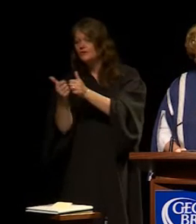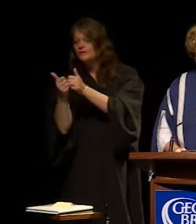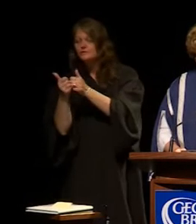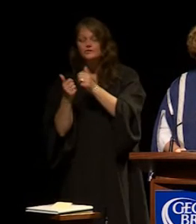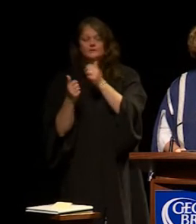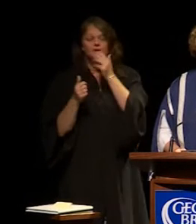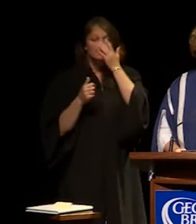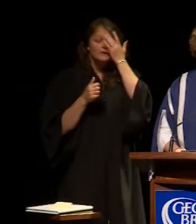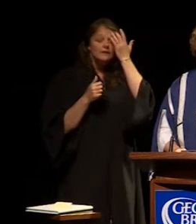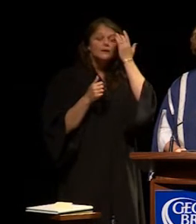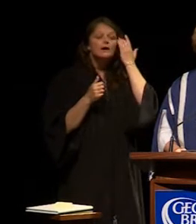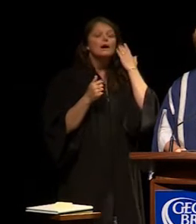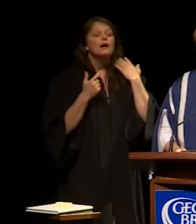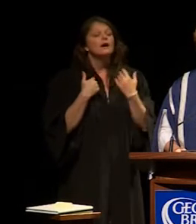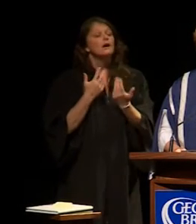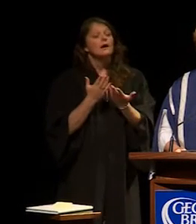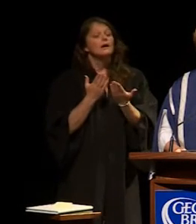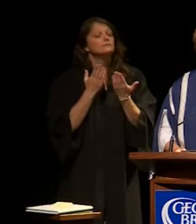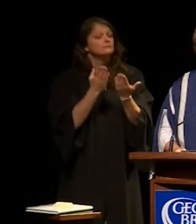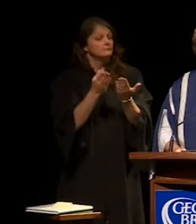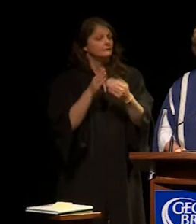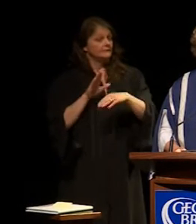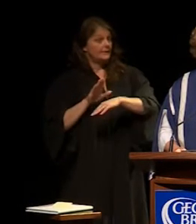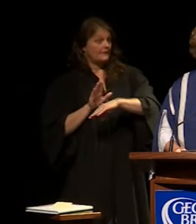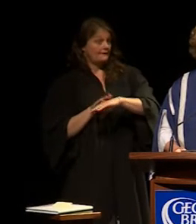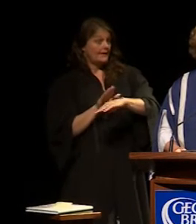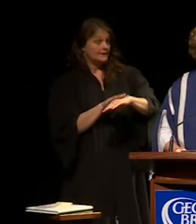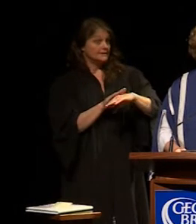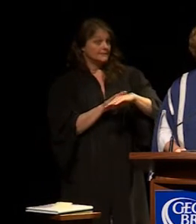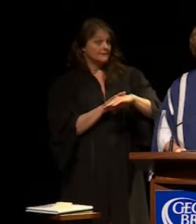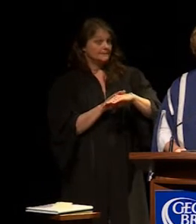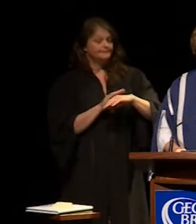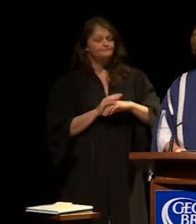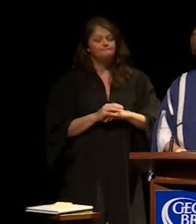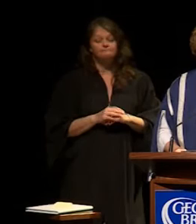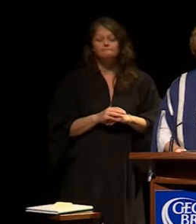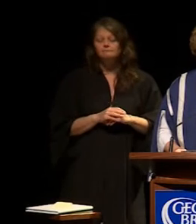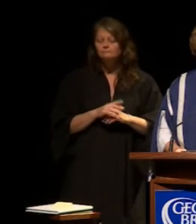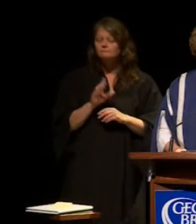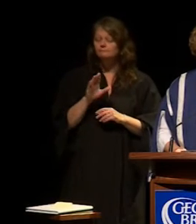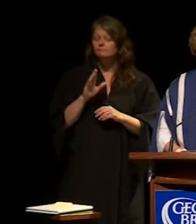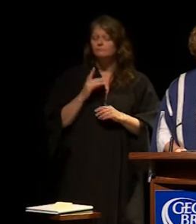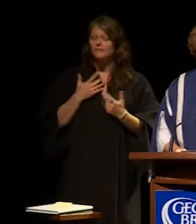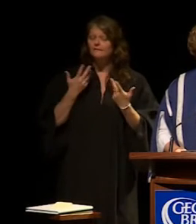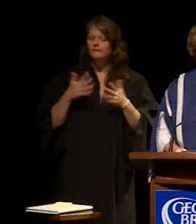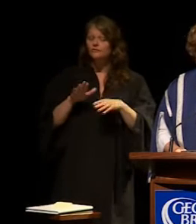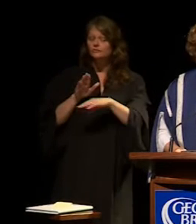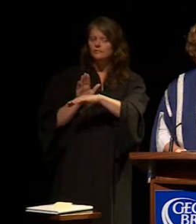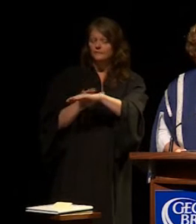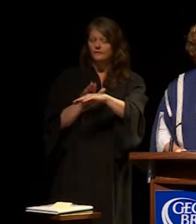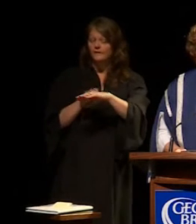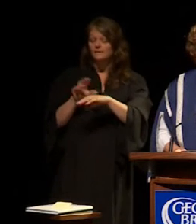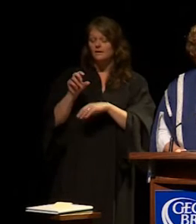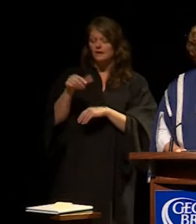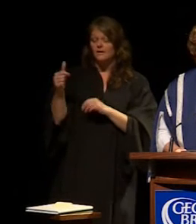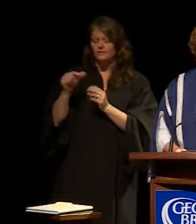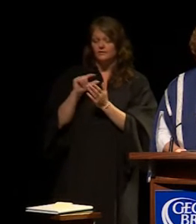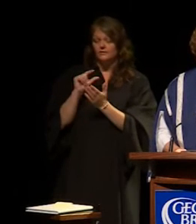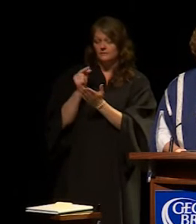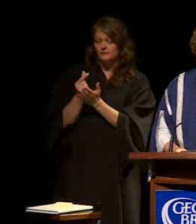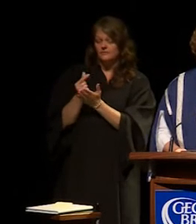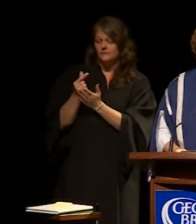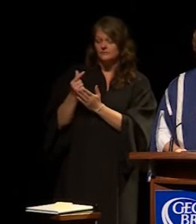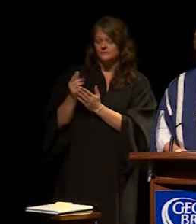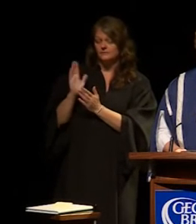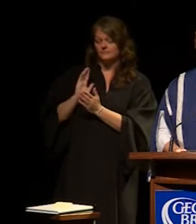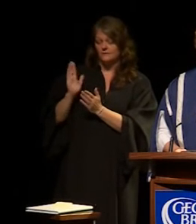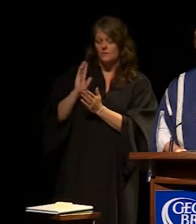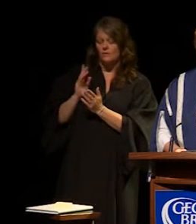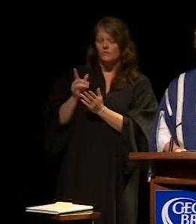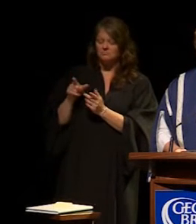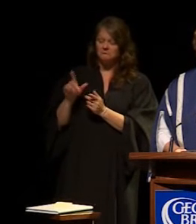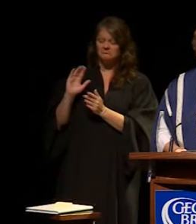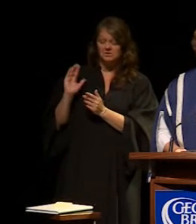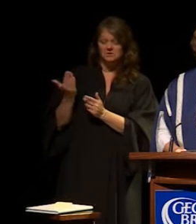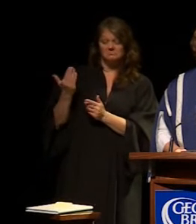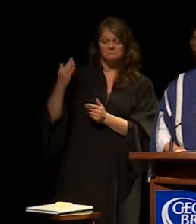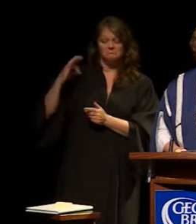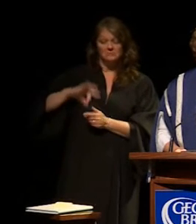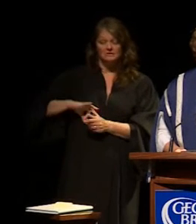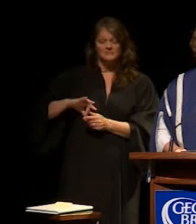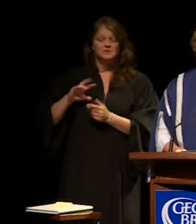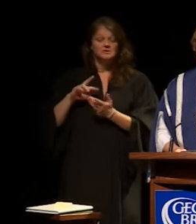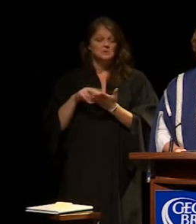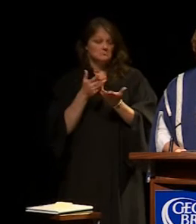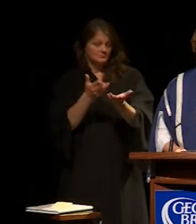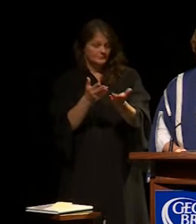like to share a few pieces of advice that have helped countless George Brown graduates before you. First and foremost,